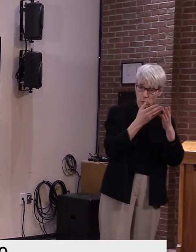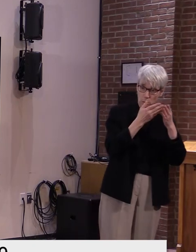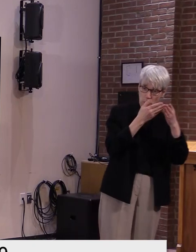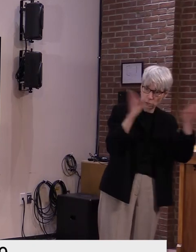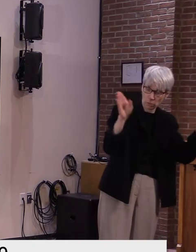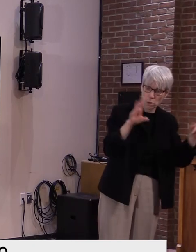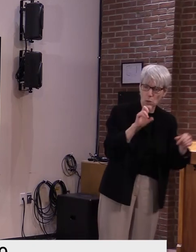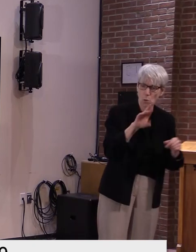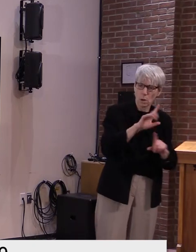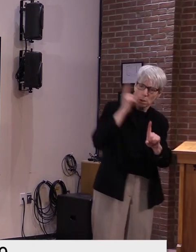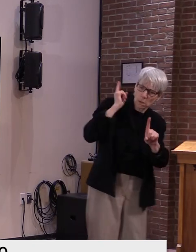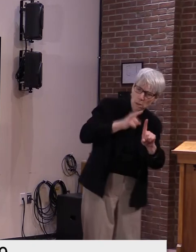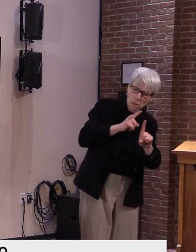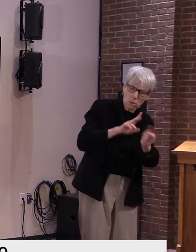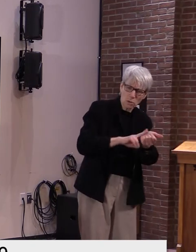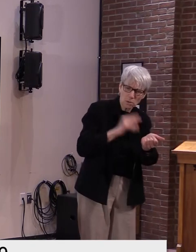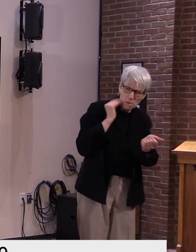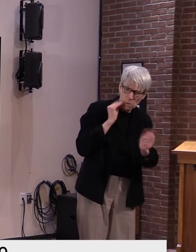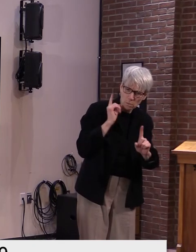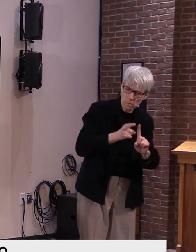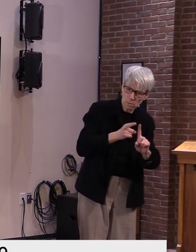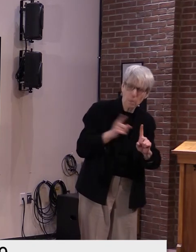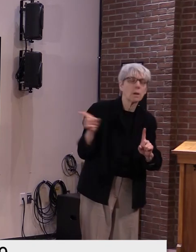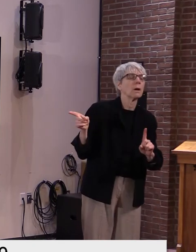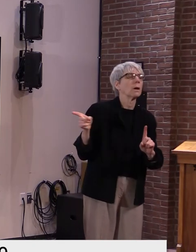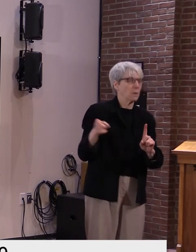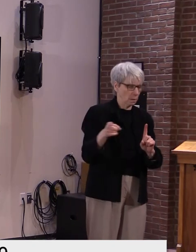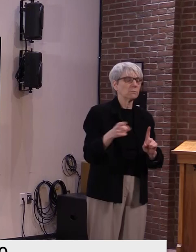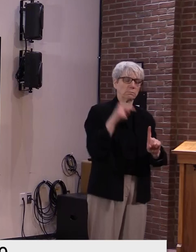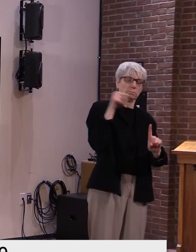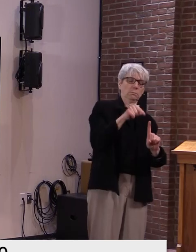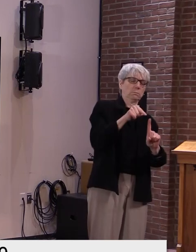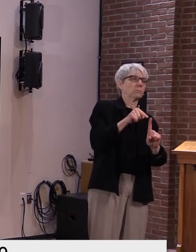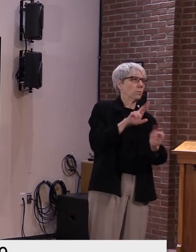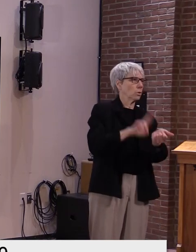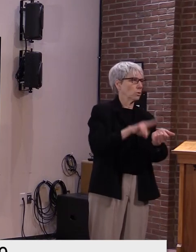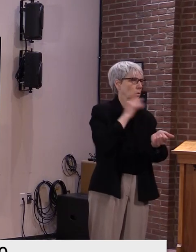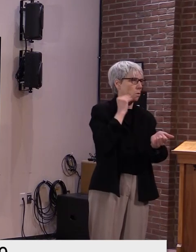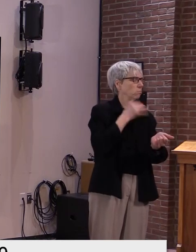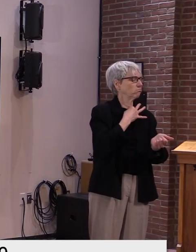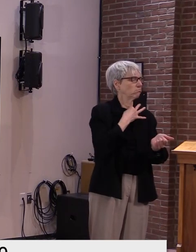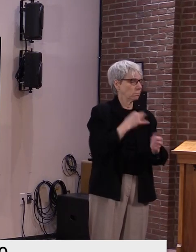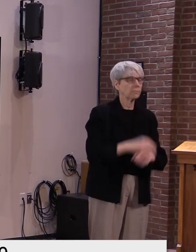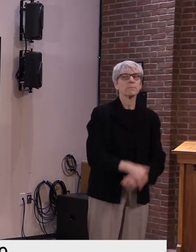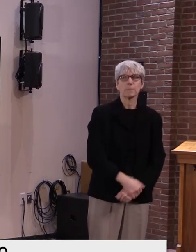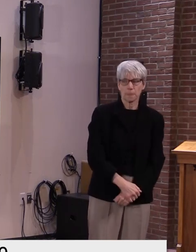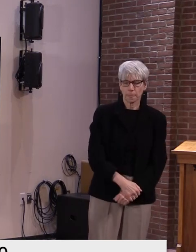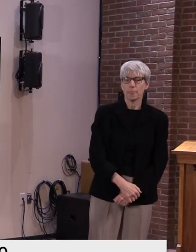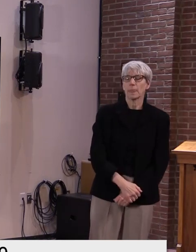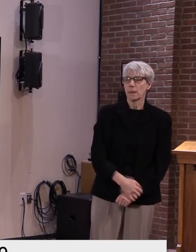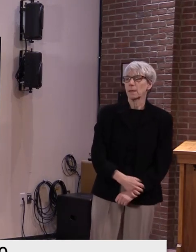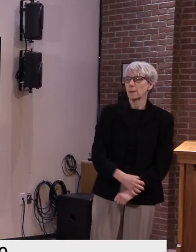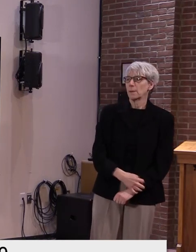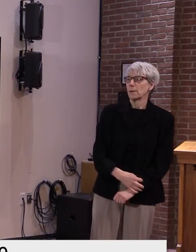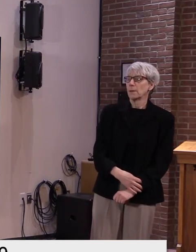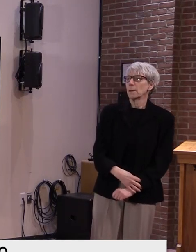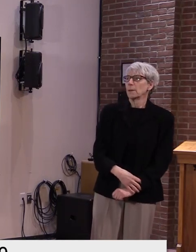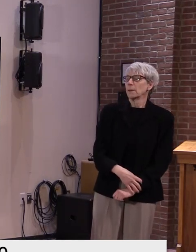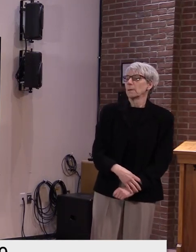long-term care facilities? No, specifically in the long-term care facilities. Okay. So, you